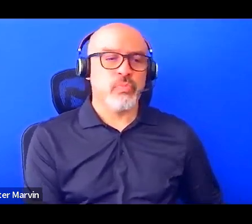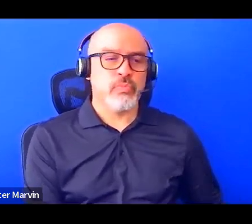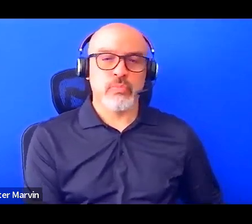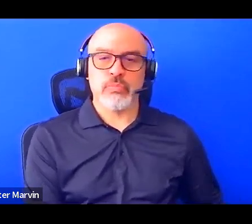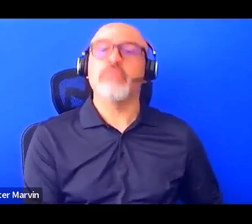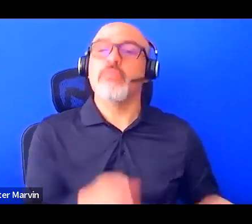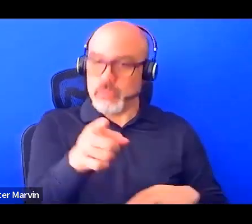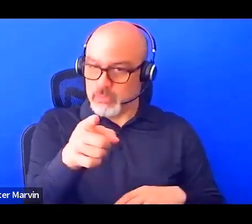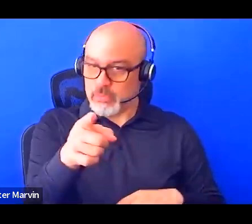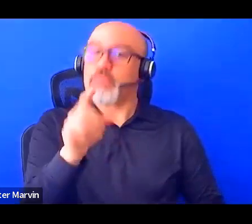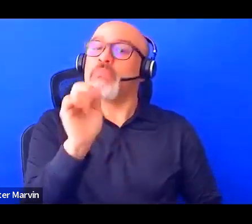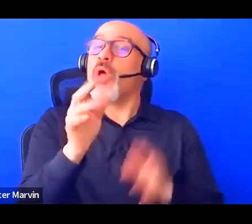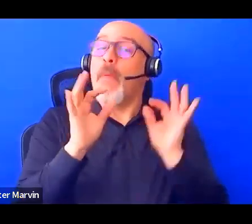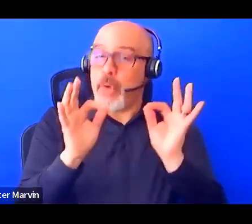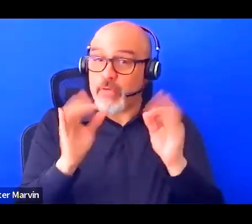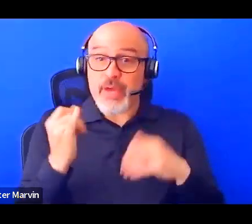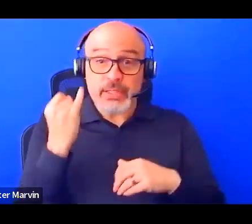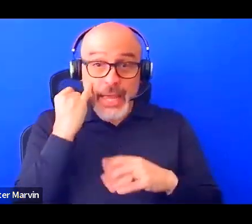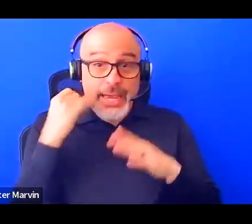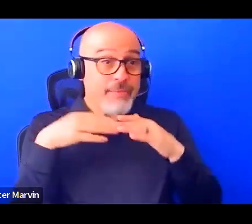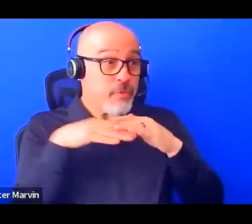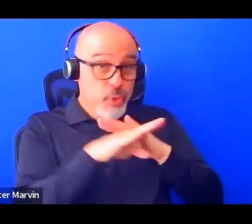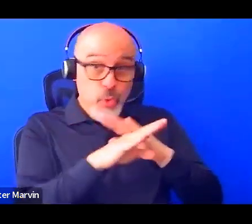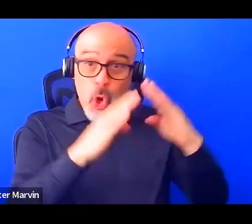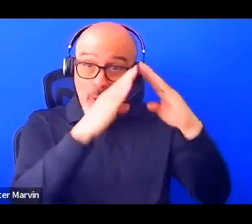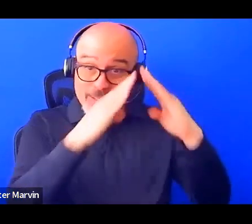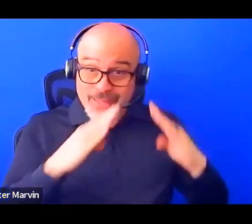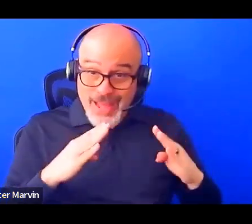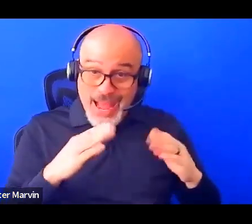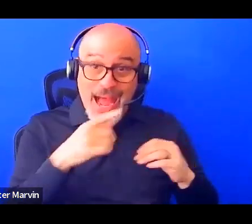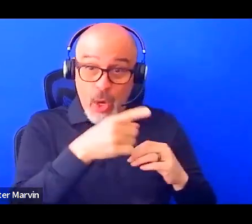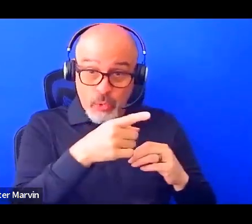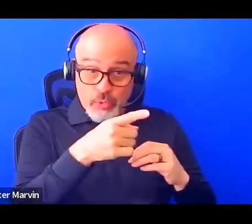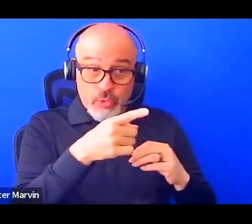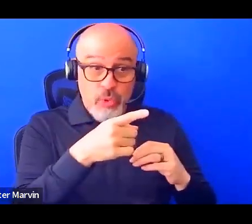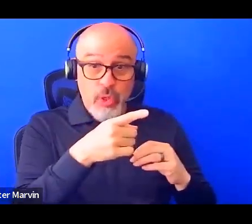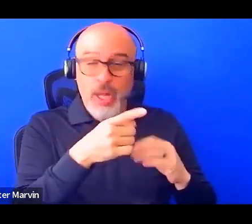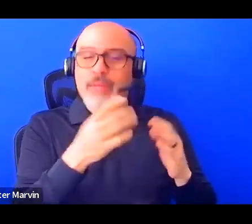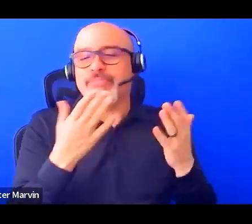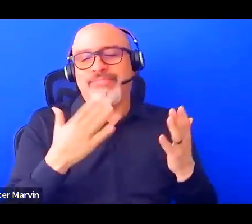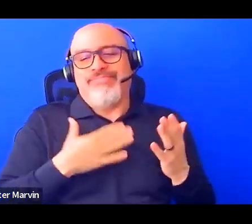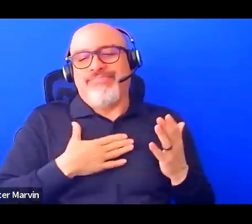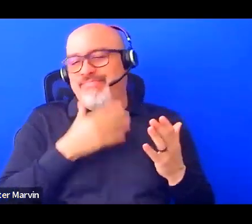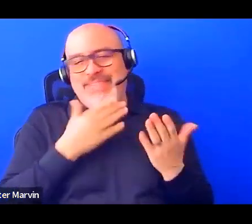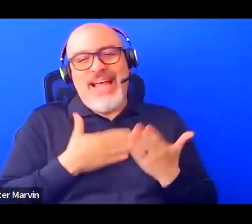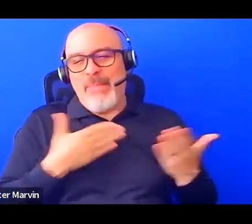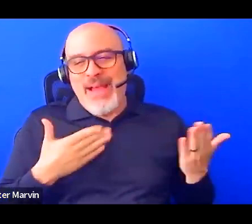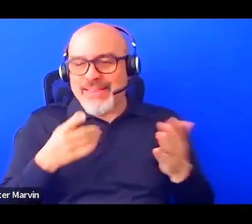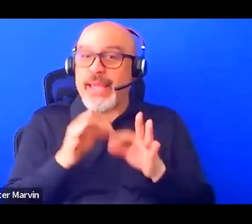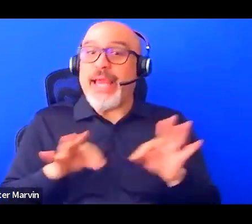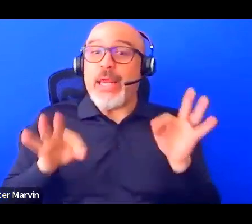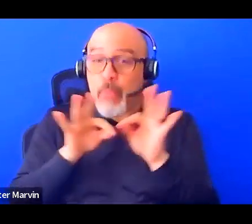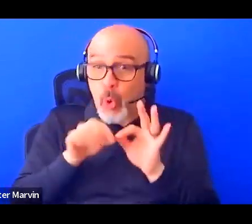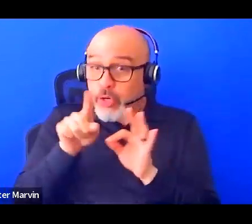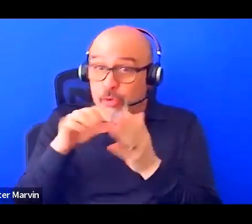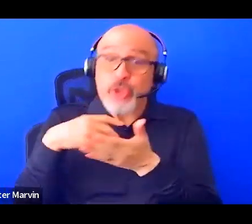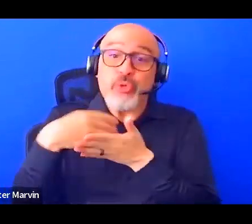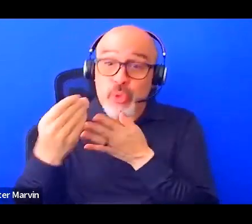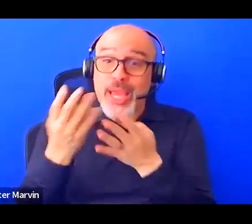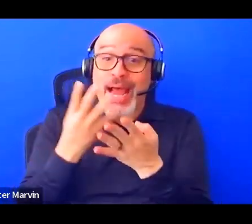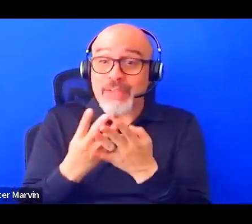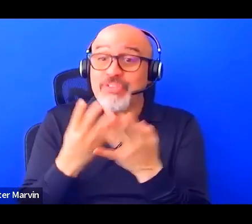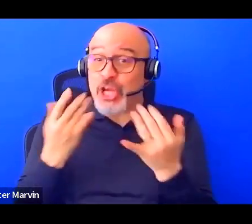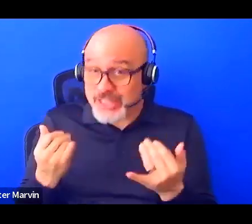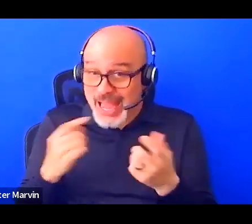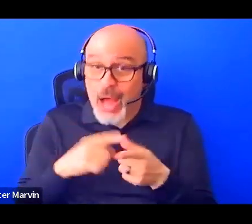contact law enforcement if something's missing. That's not something I'm dealing with today. I'm just trying to get you out of jail and preserve the peace until your next court date. Any